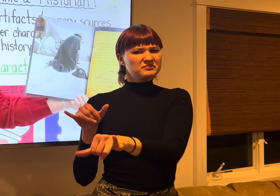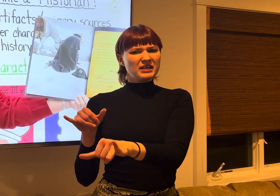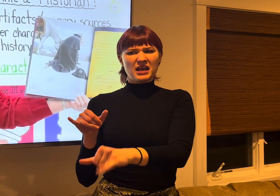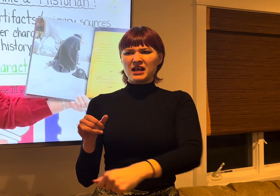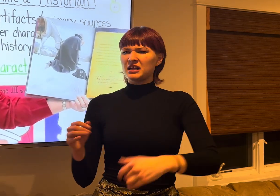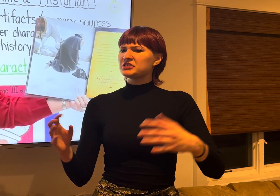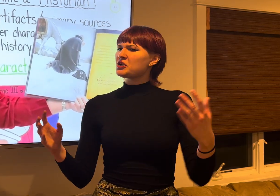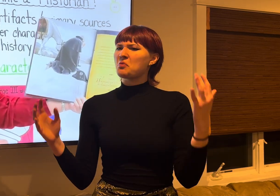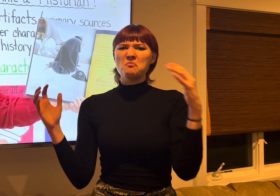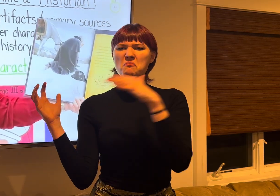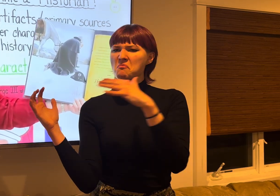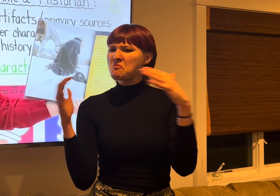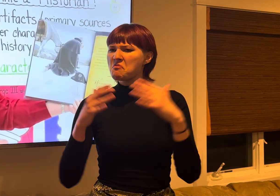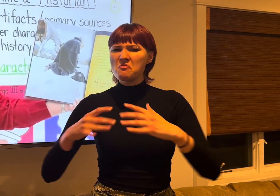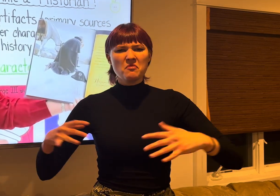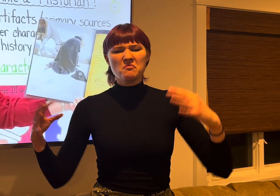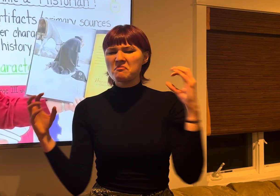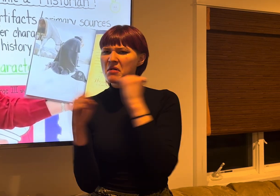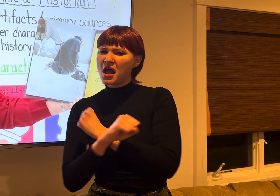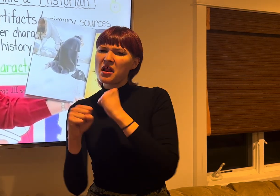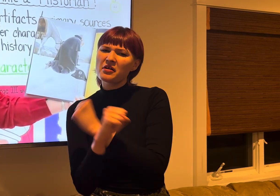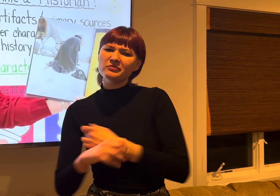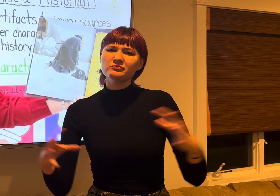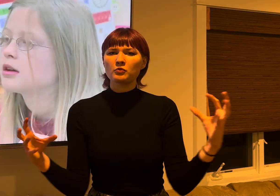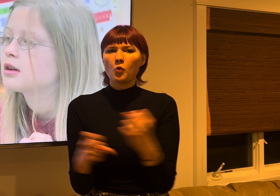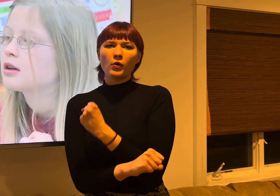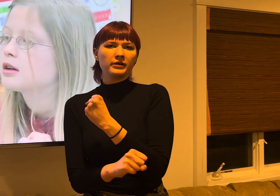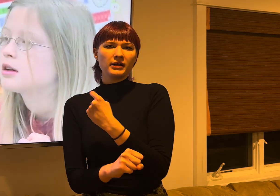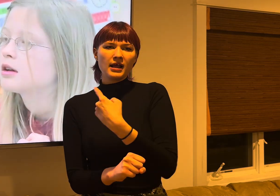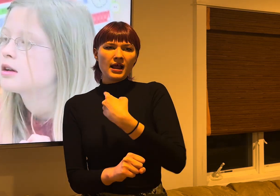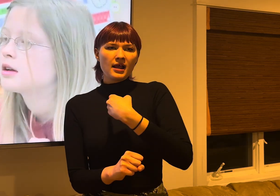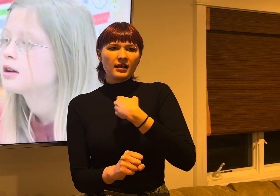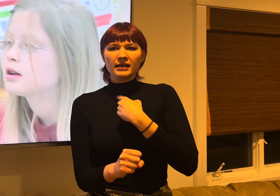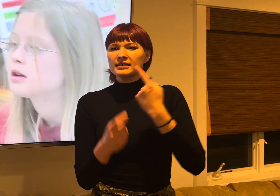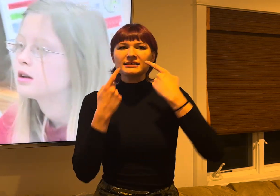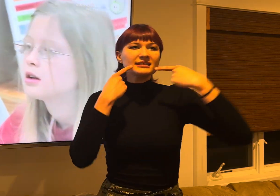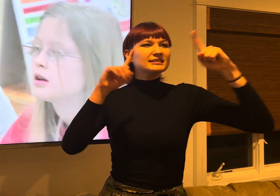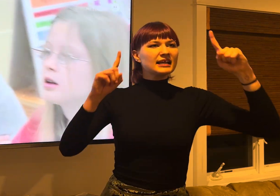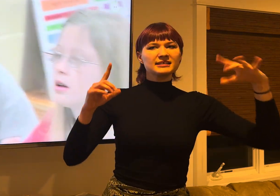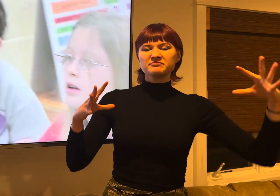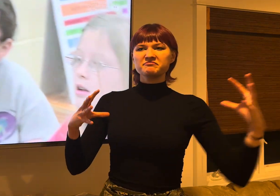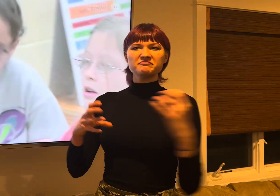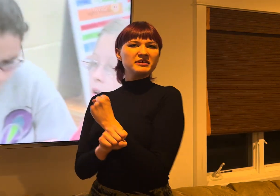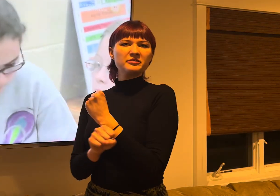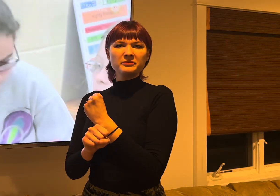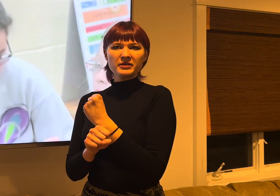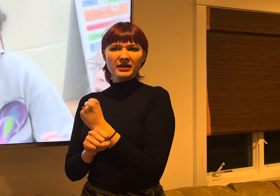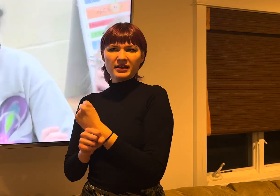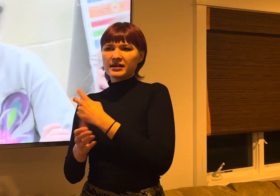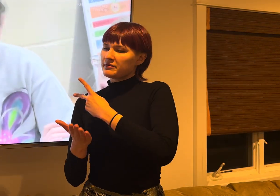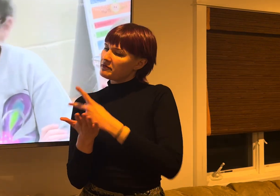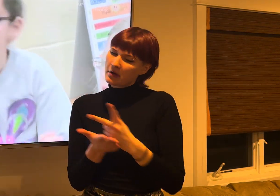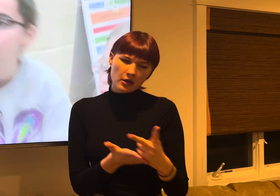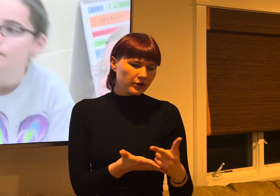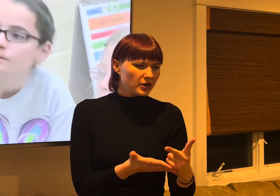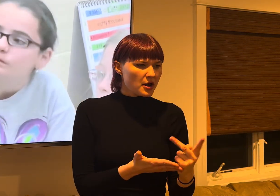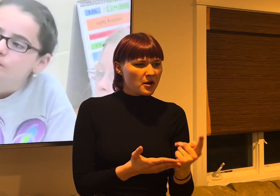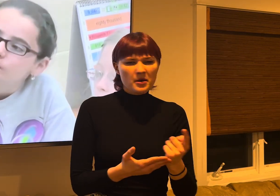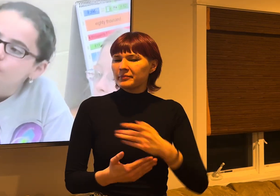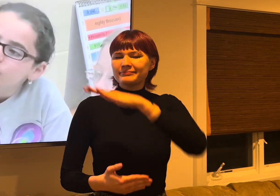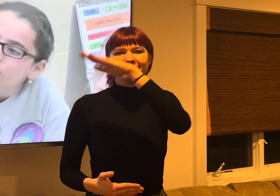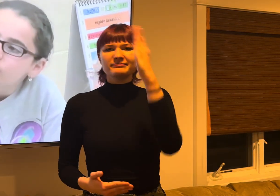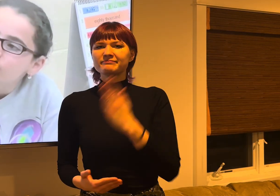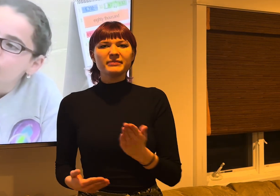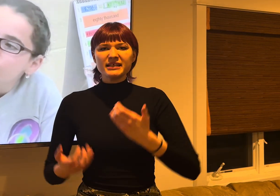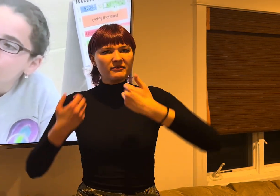never despair. The virtue of my men and the nobility of our cause would ultimately bring our reward.